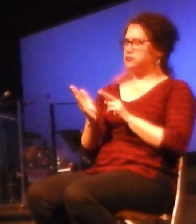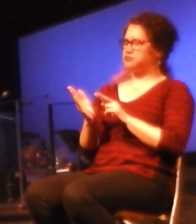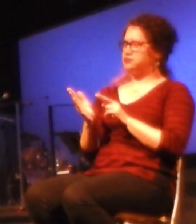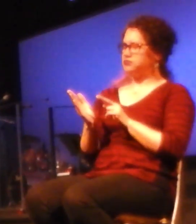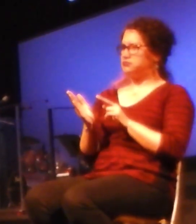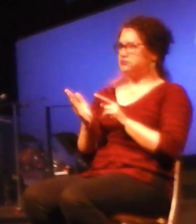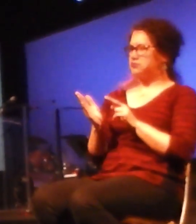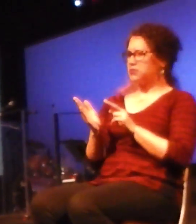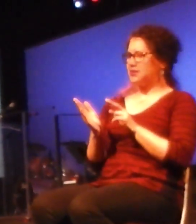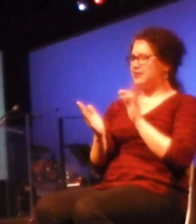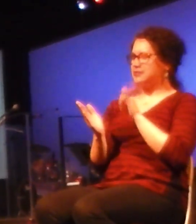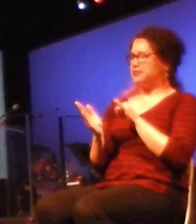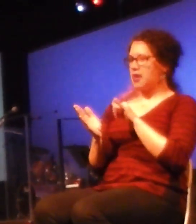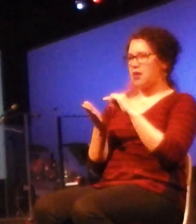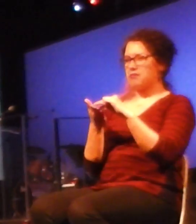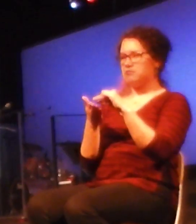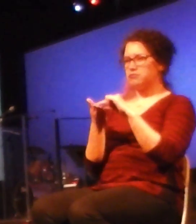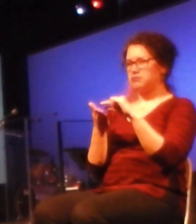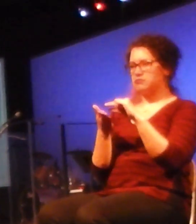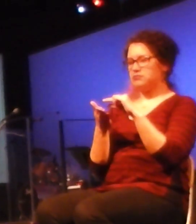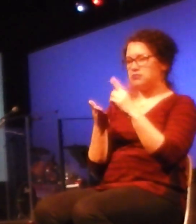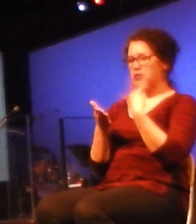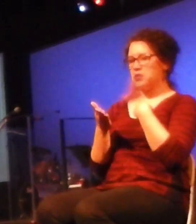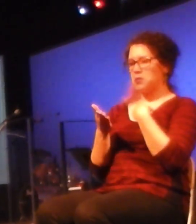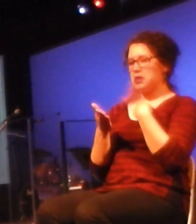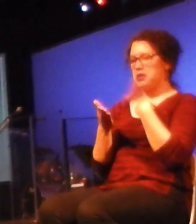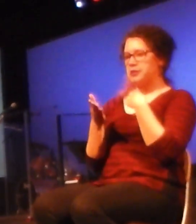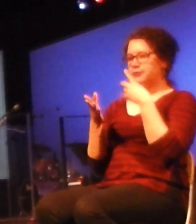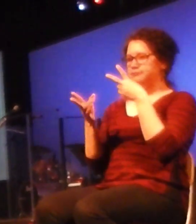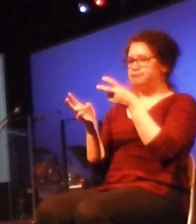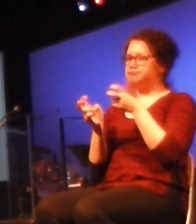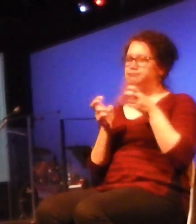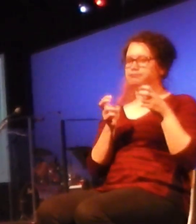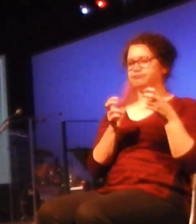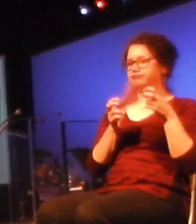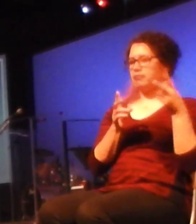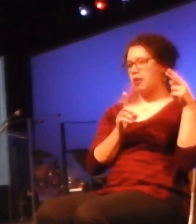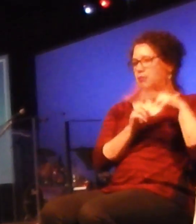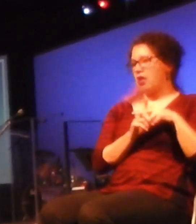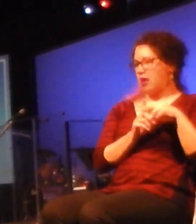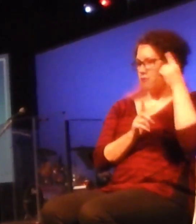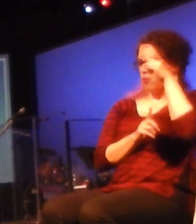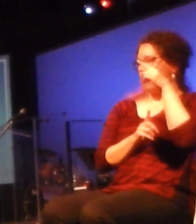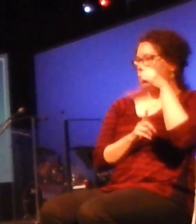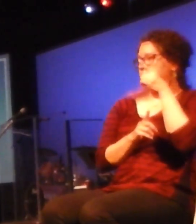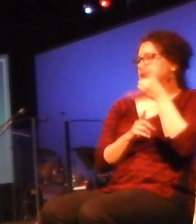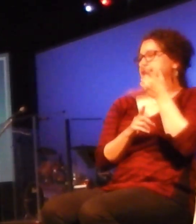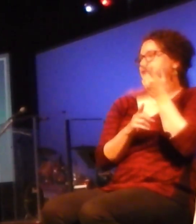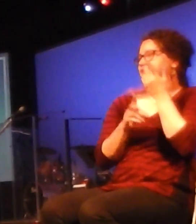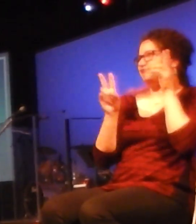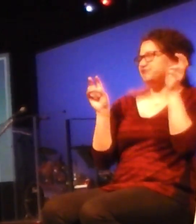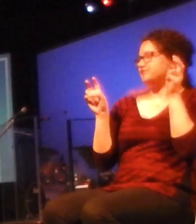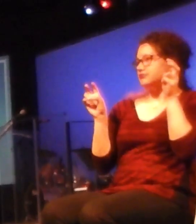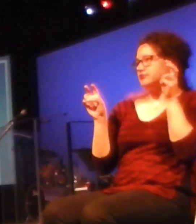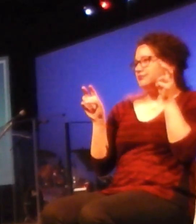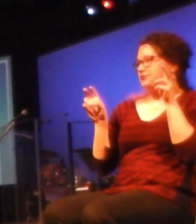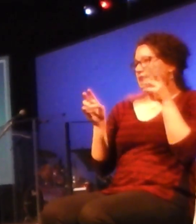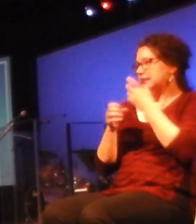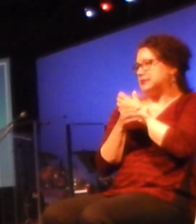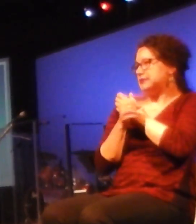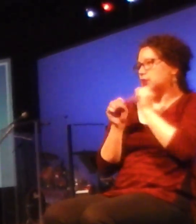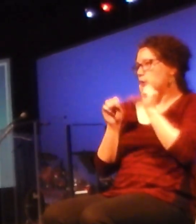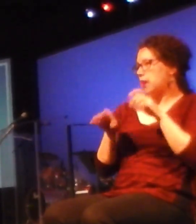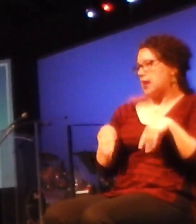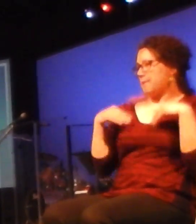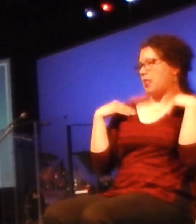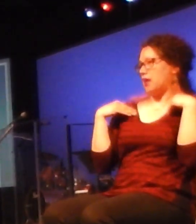to use Jeremiah 29:11 as a sort of security blanket. And by that I mean to say